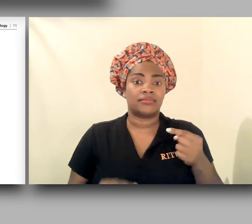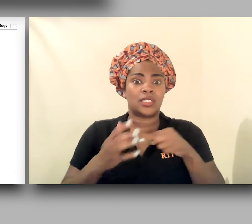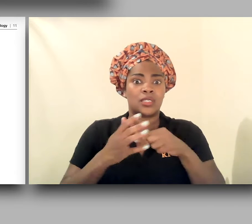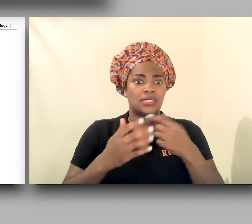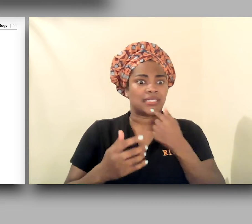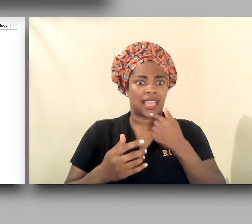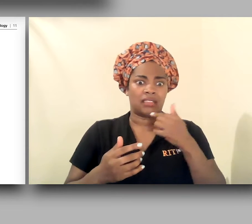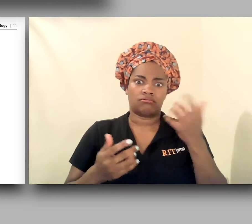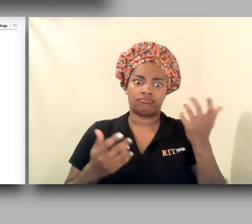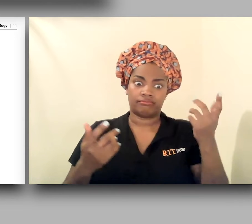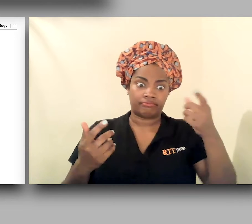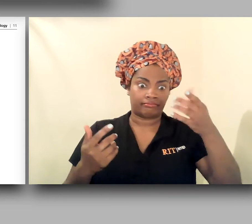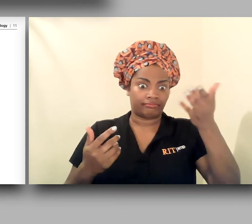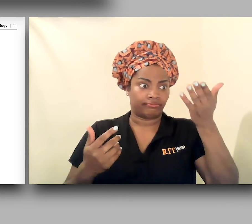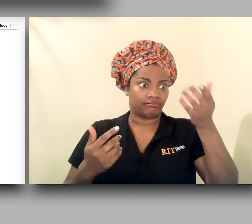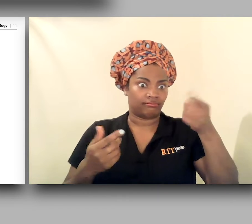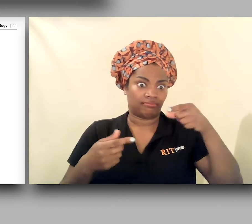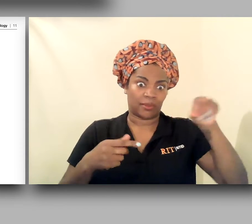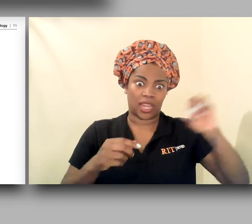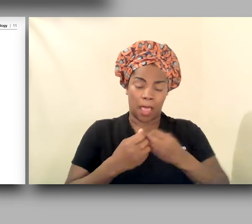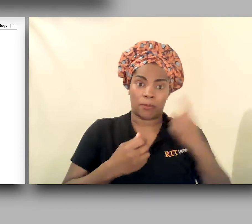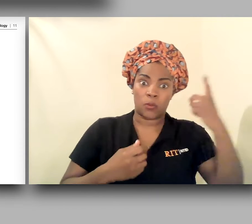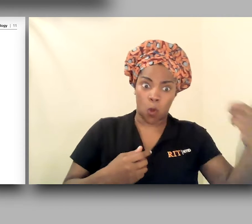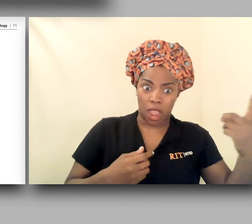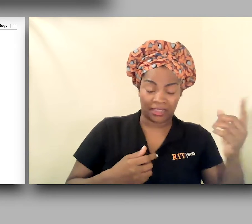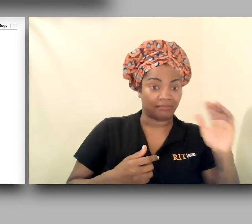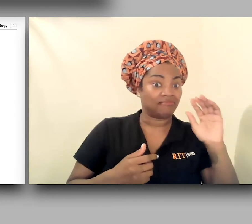1. It seemed like it was very interesting.